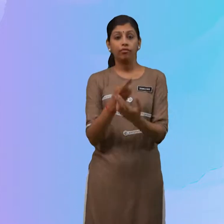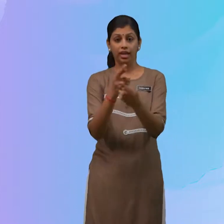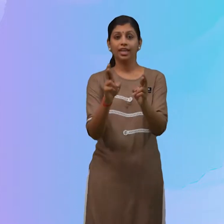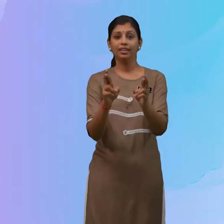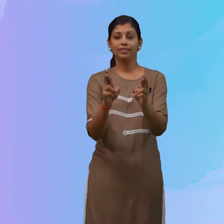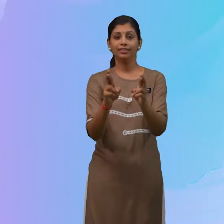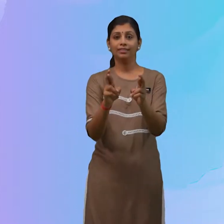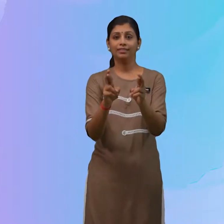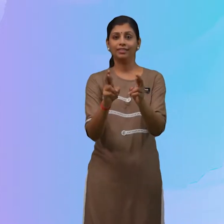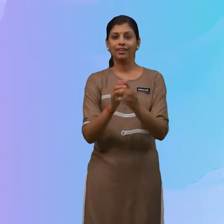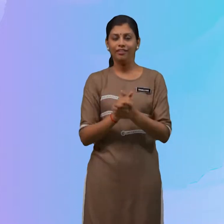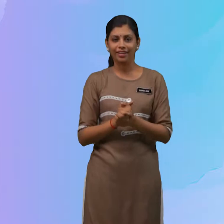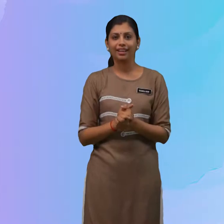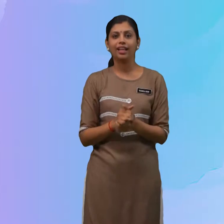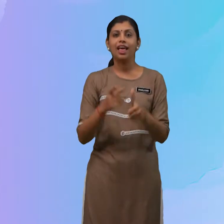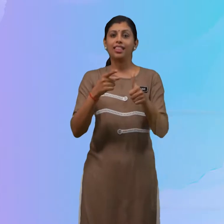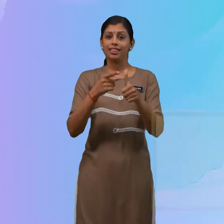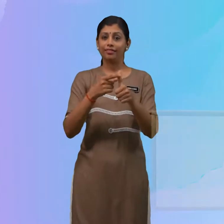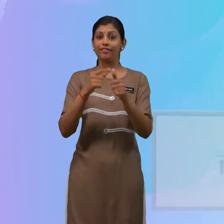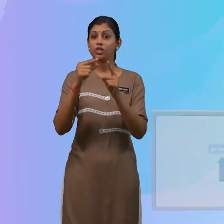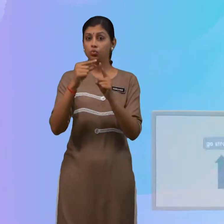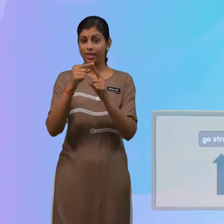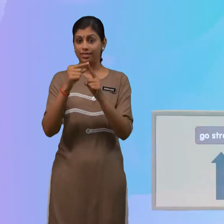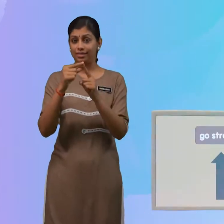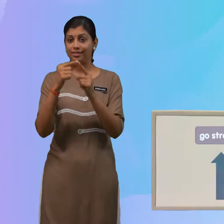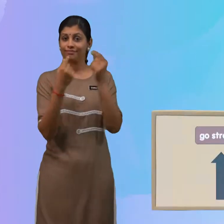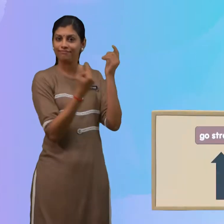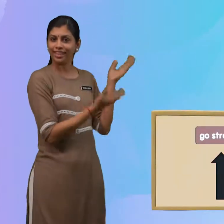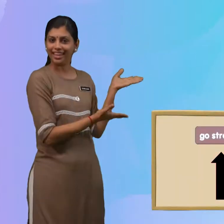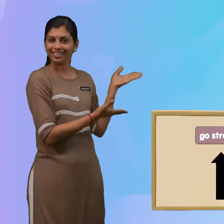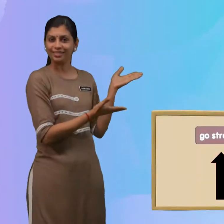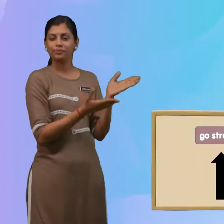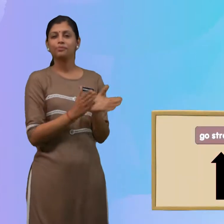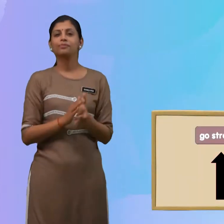Ready? Alright, the first word here.